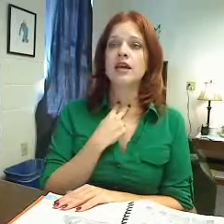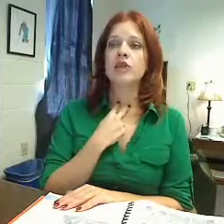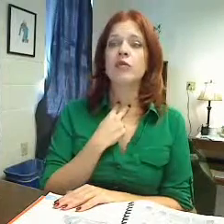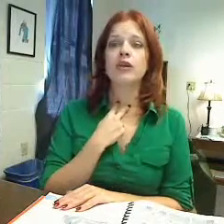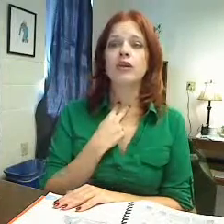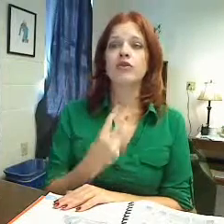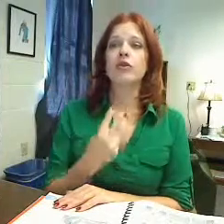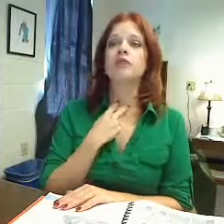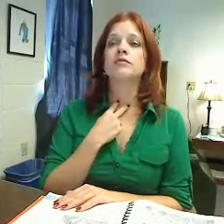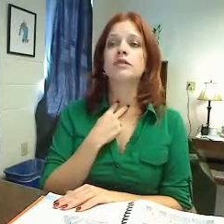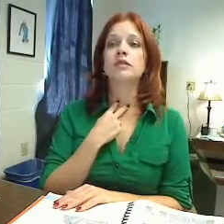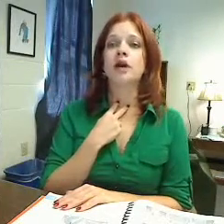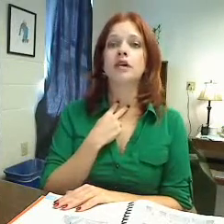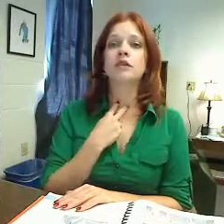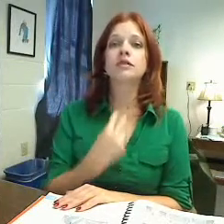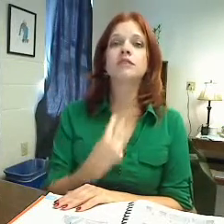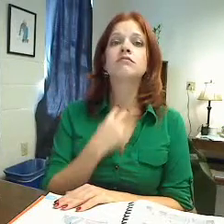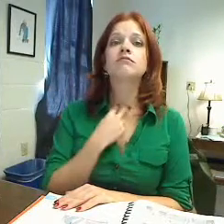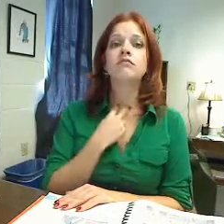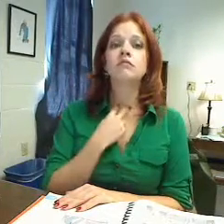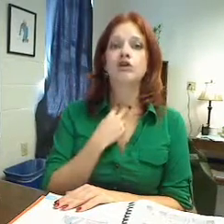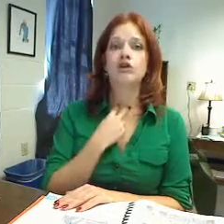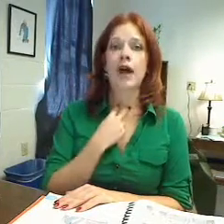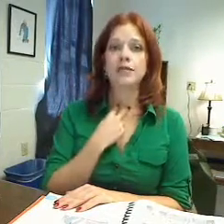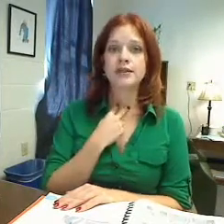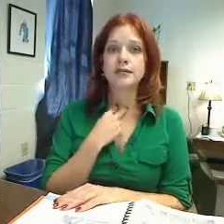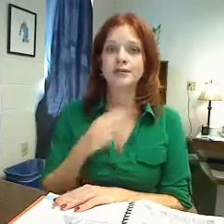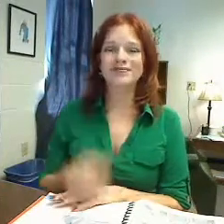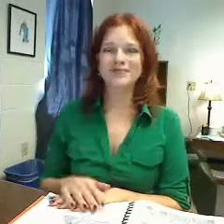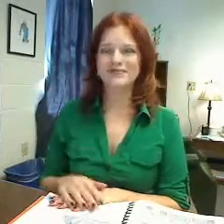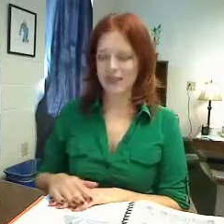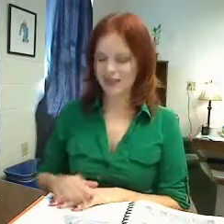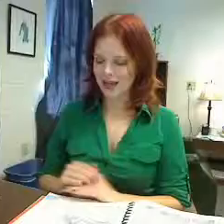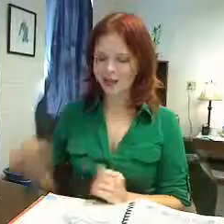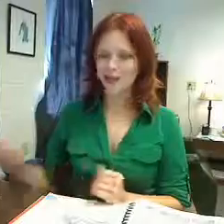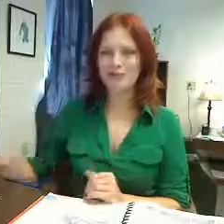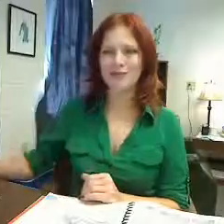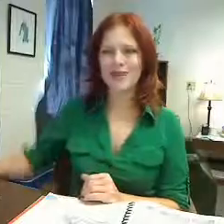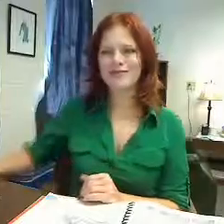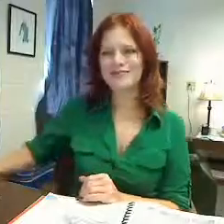and you put it at your throat. Stuck. Or trapped. And that's chapter 12.